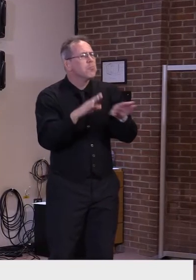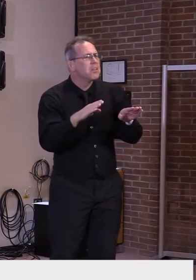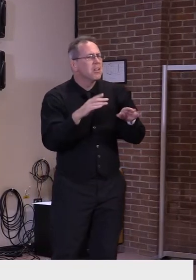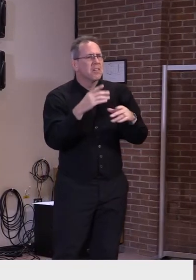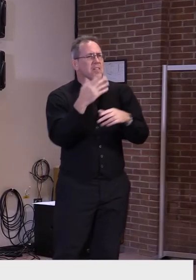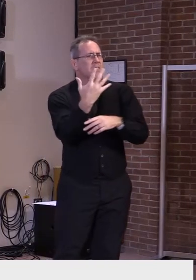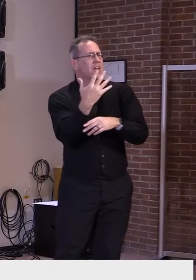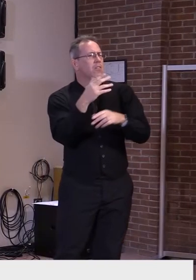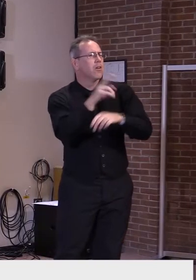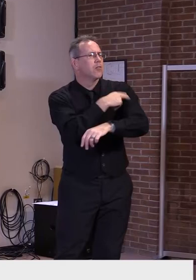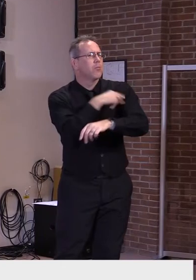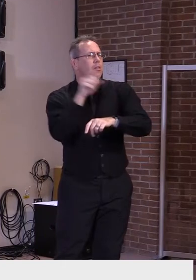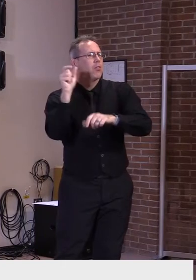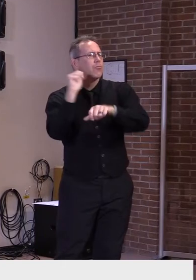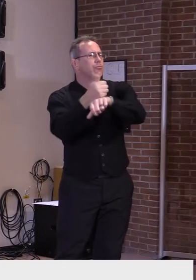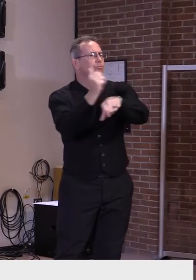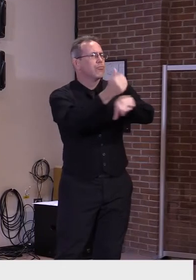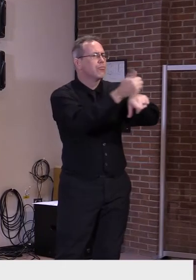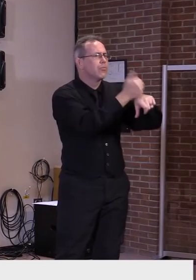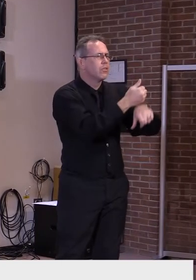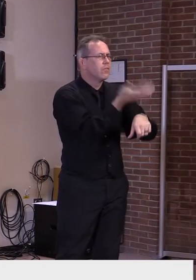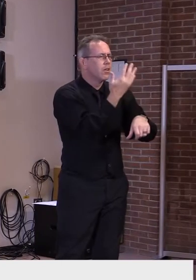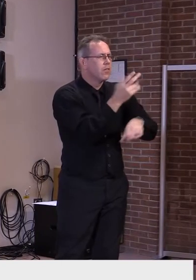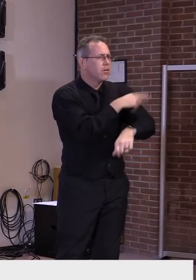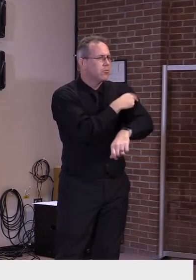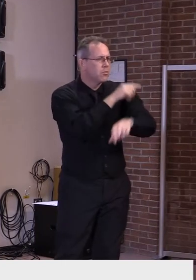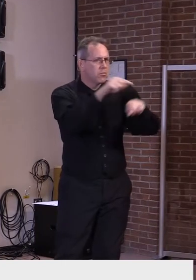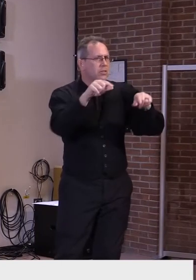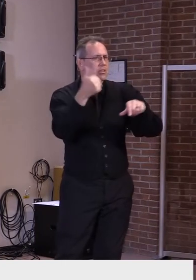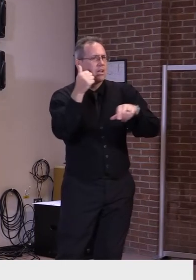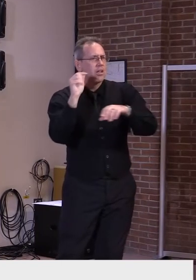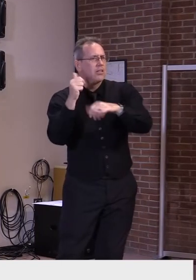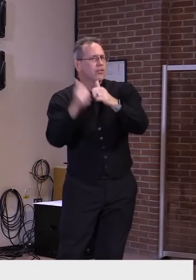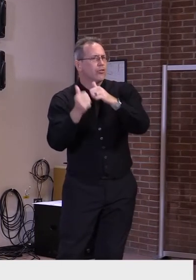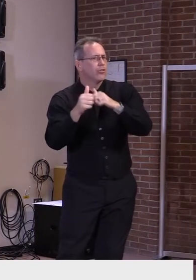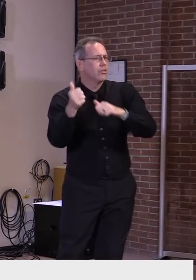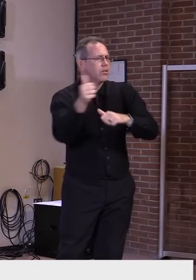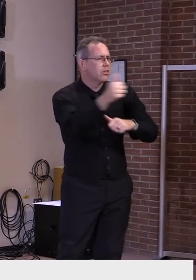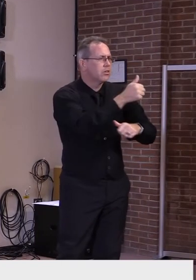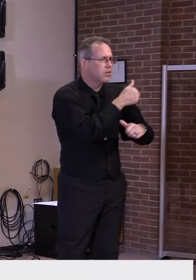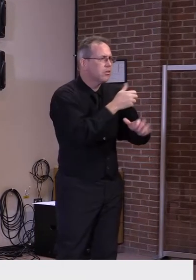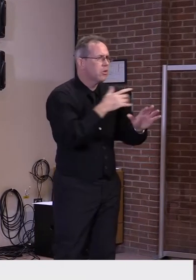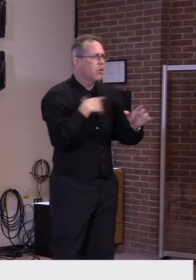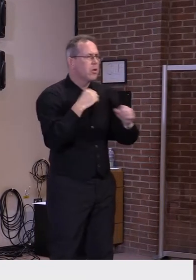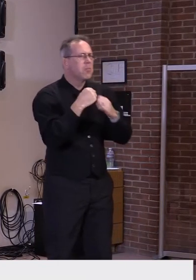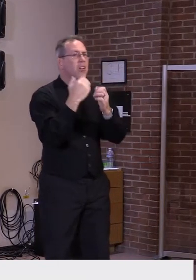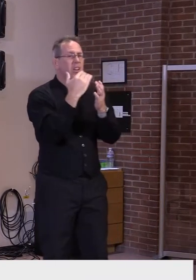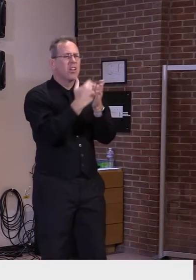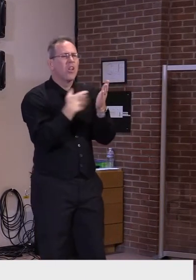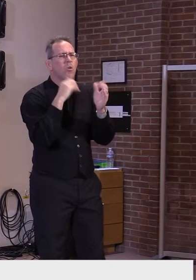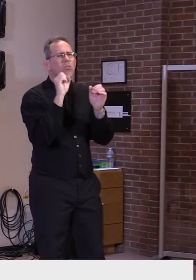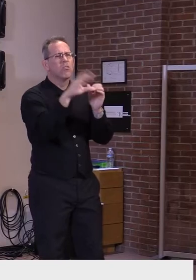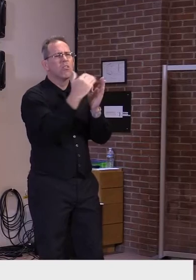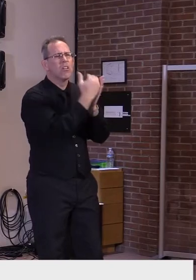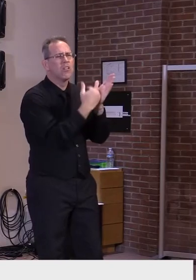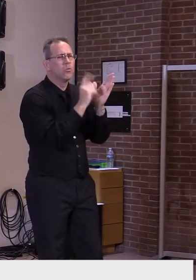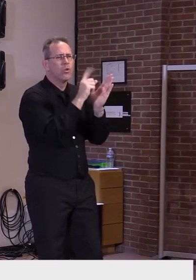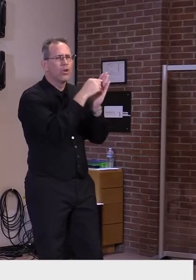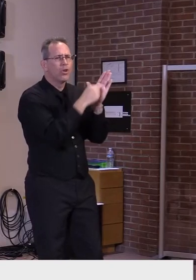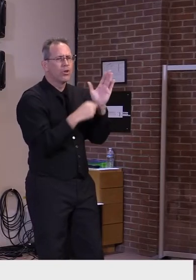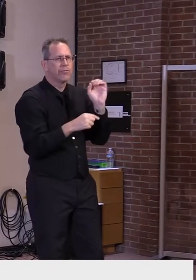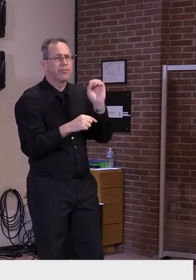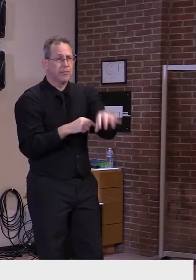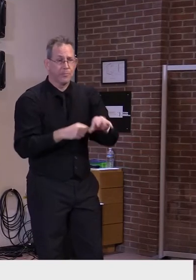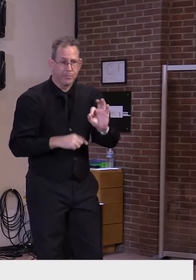in my mind, but I will make sure that you get the name of those hospitals. Thank you. One last